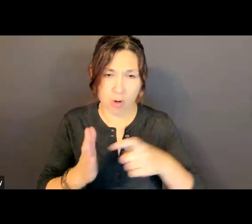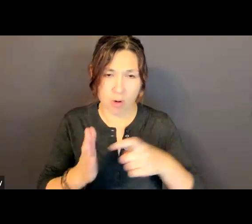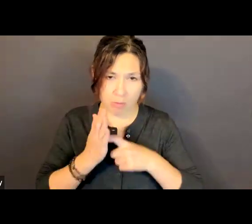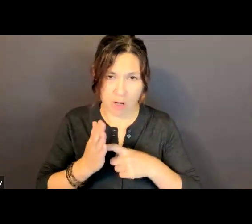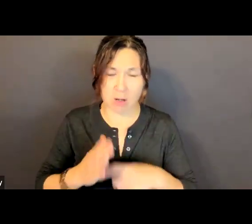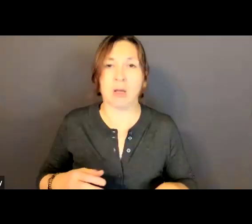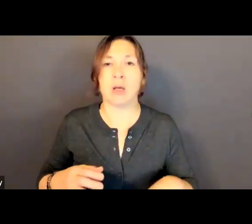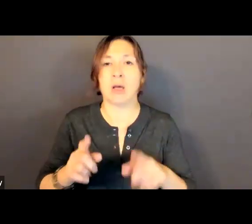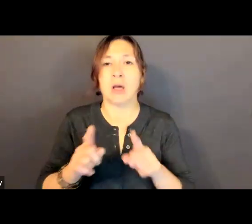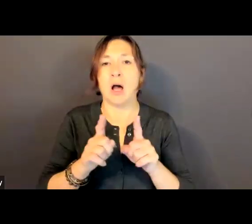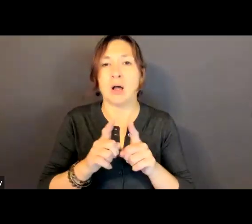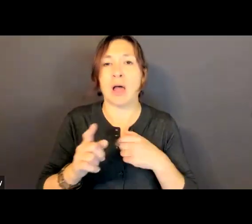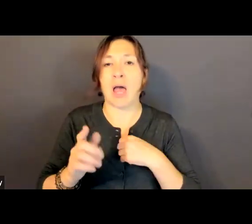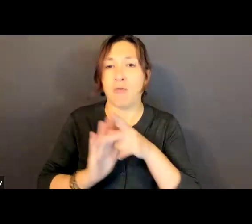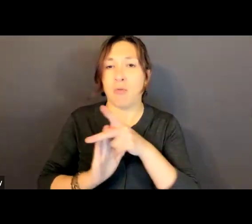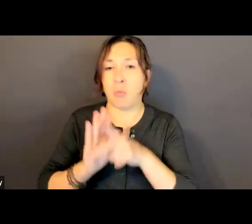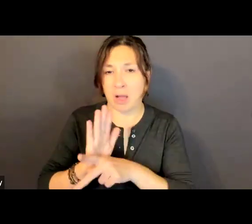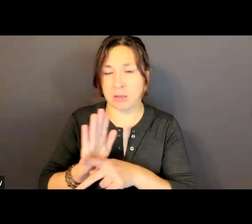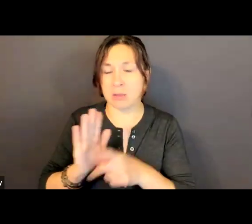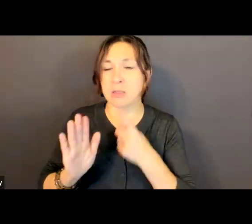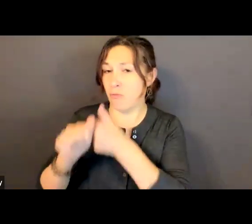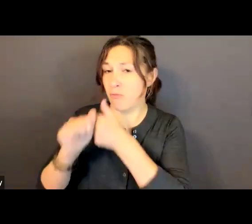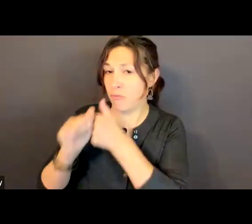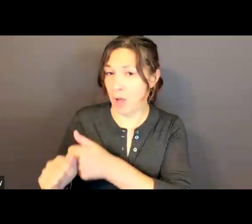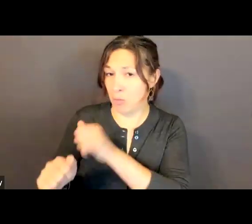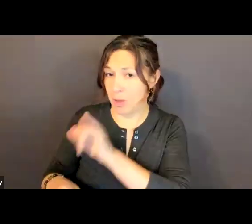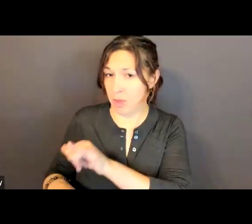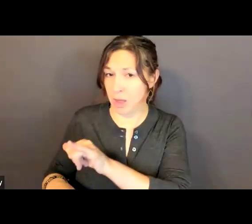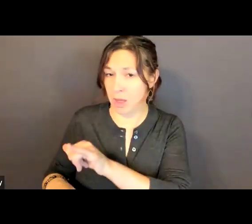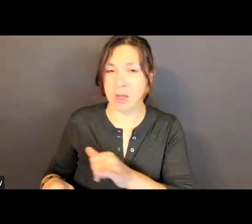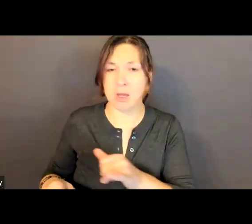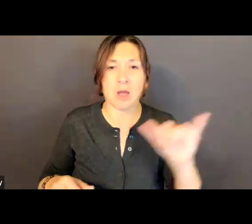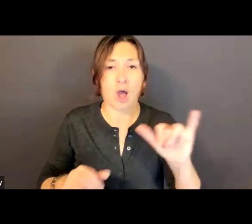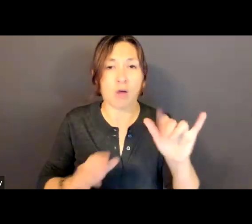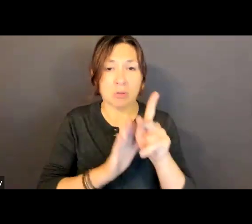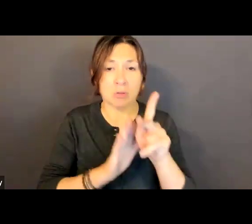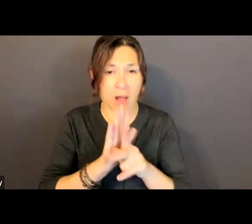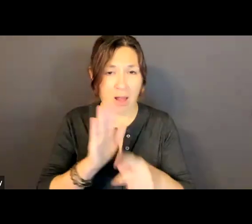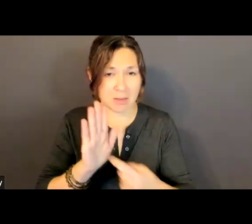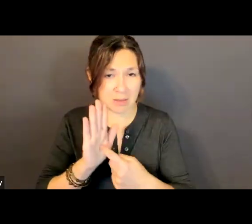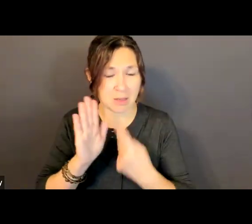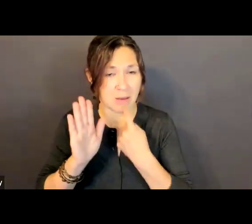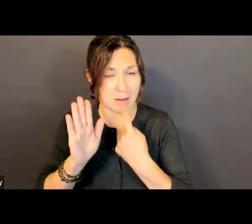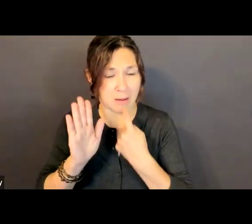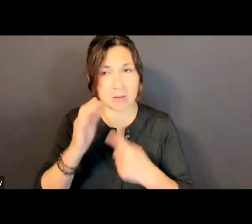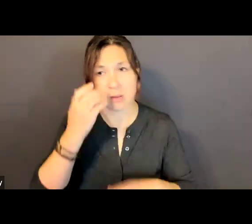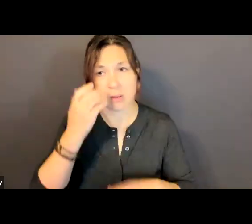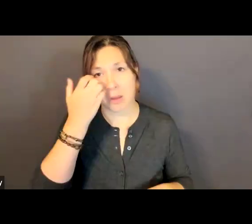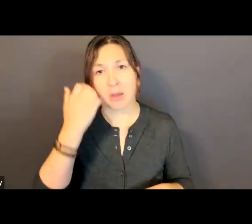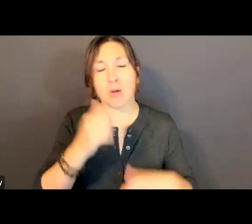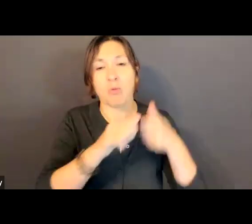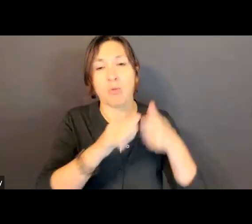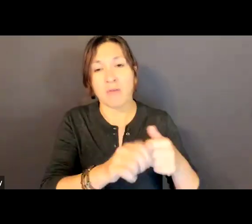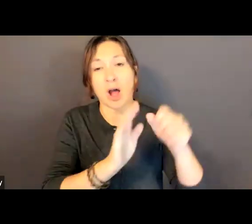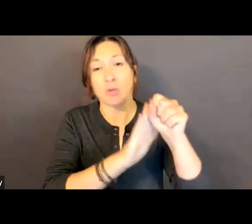released policy that says we're adopting that. And then we also say in that policy document that we will follow the state